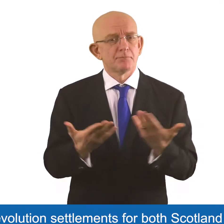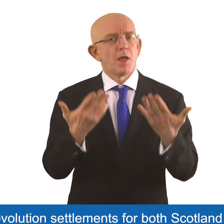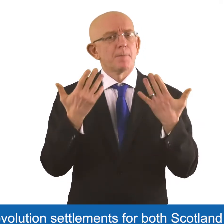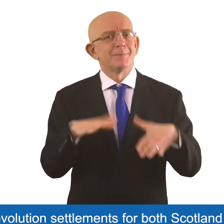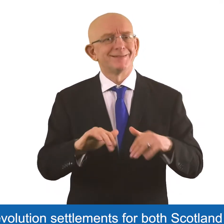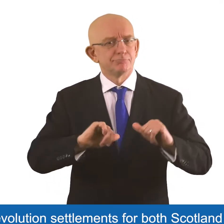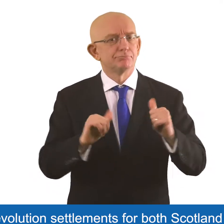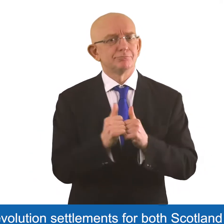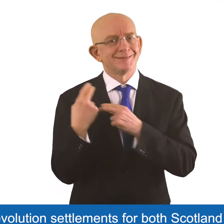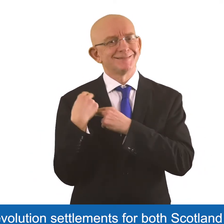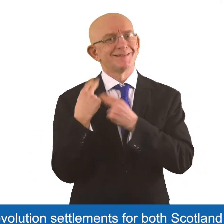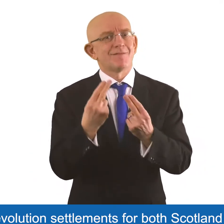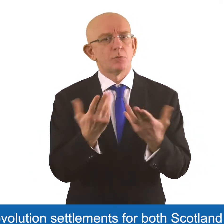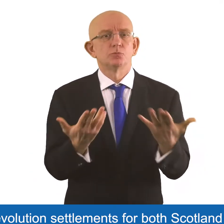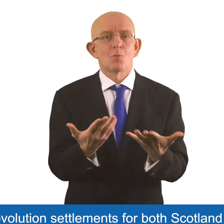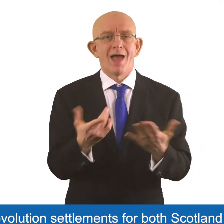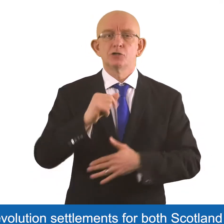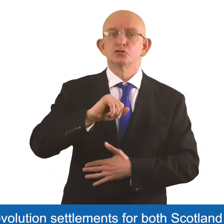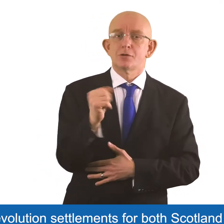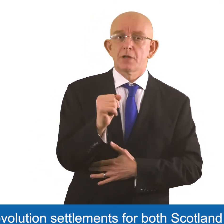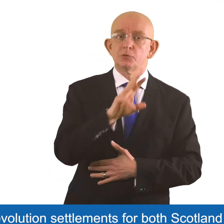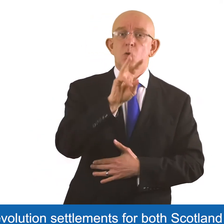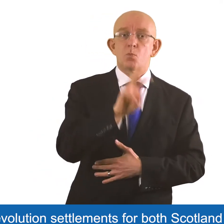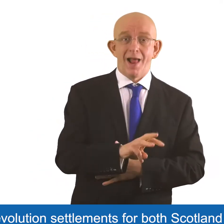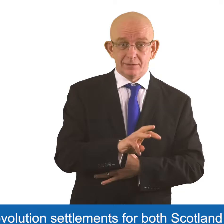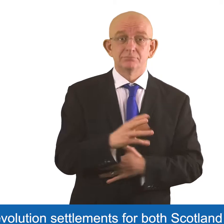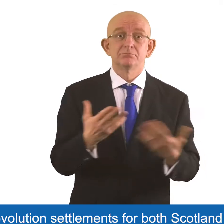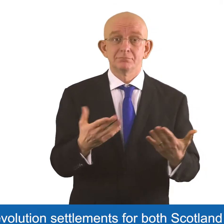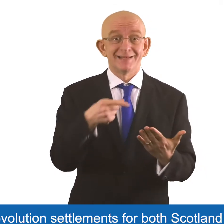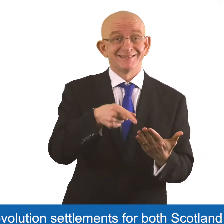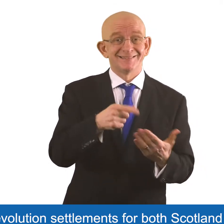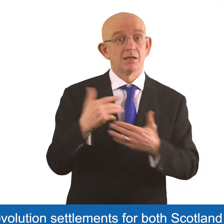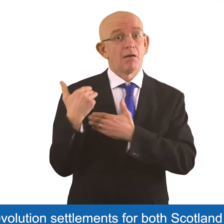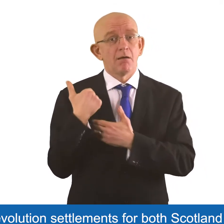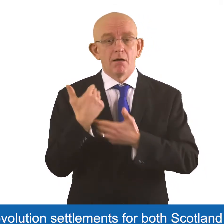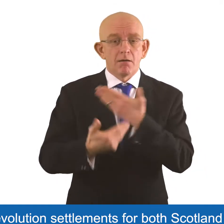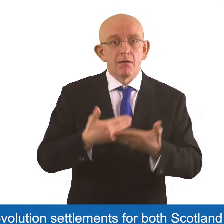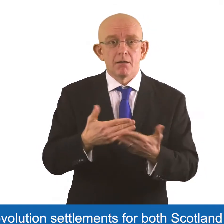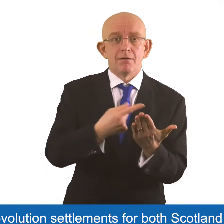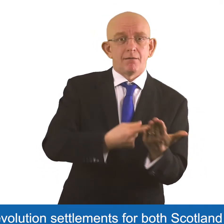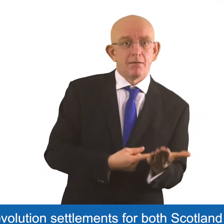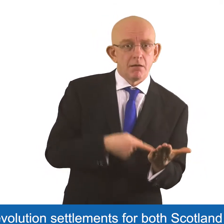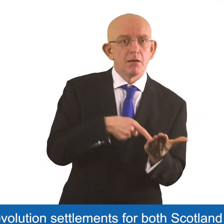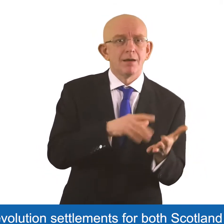17. The devolution settlements for both Scotland and Wales provide that equal opportunities is a reserved